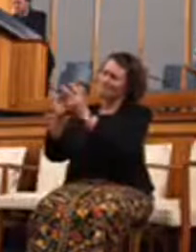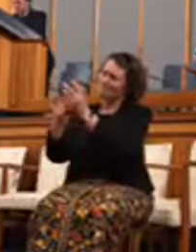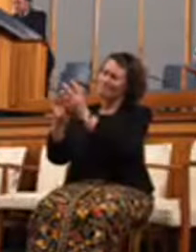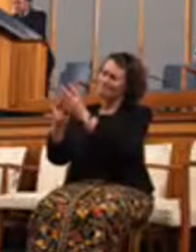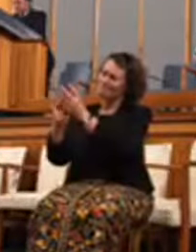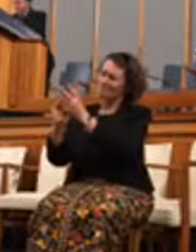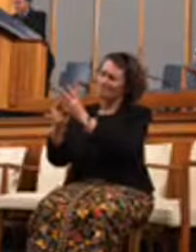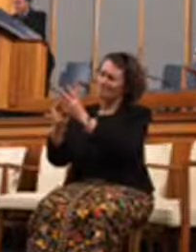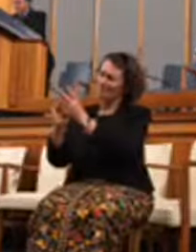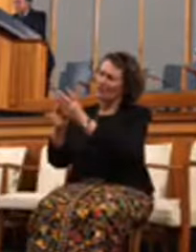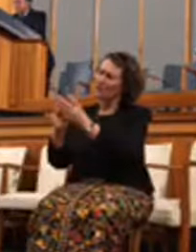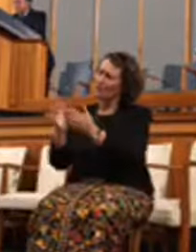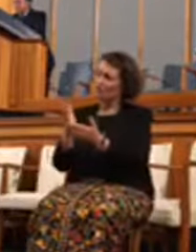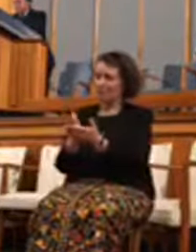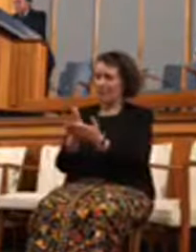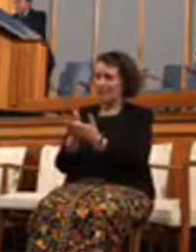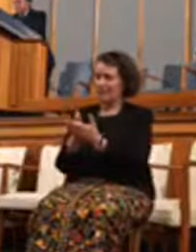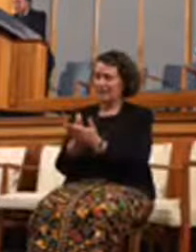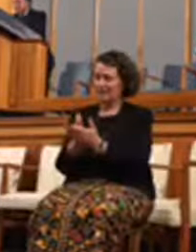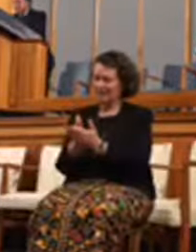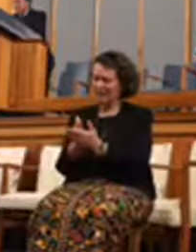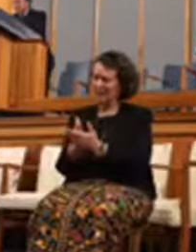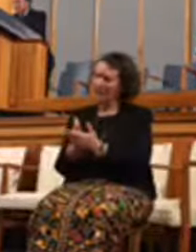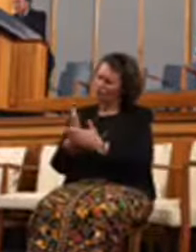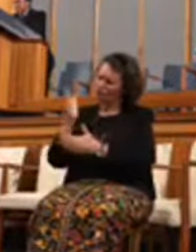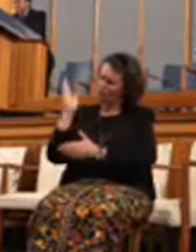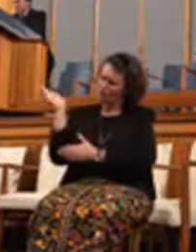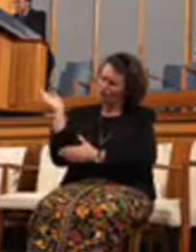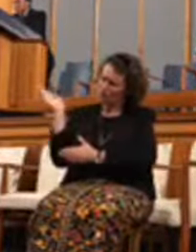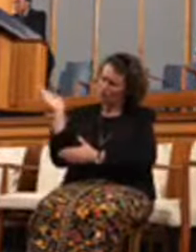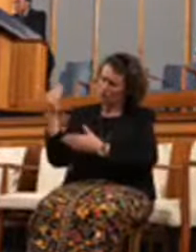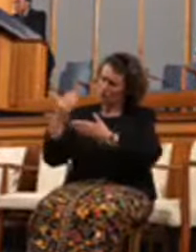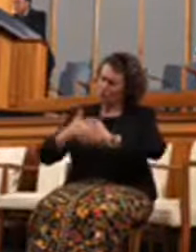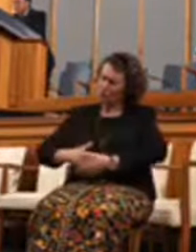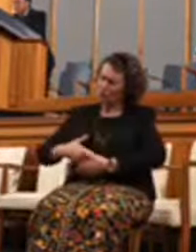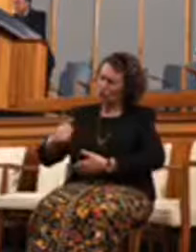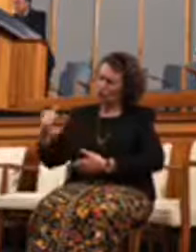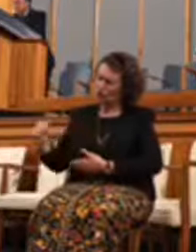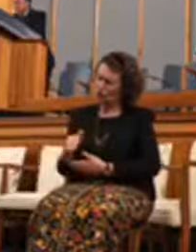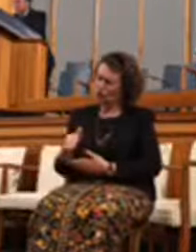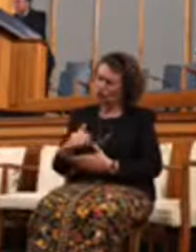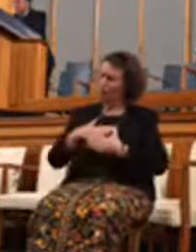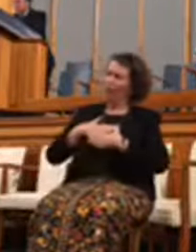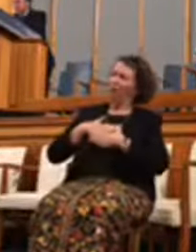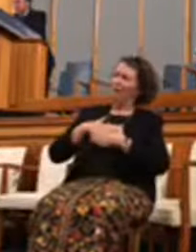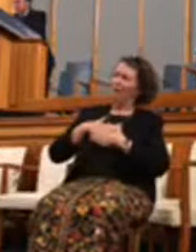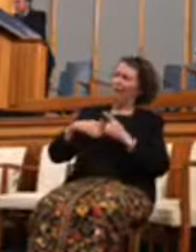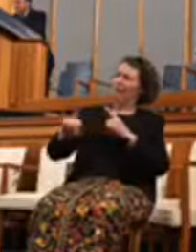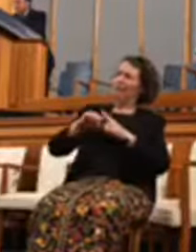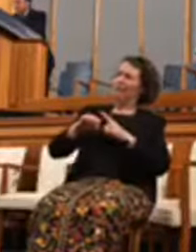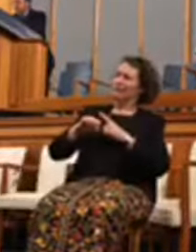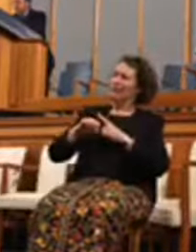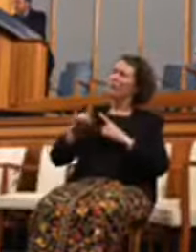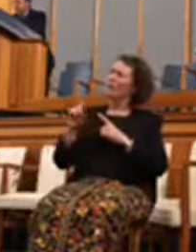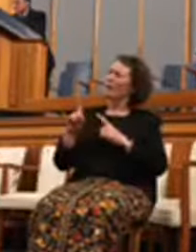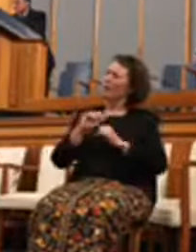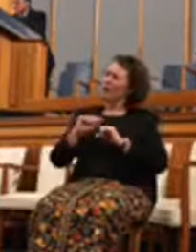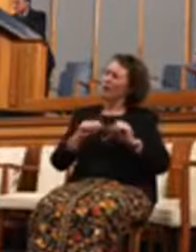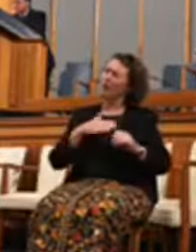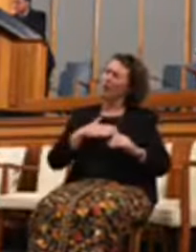know, unless there is the hammer of Thy word to break our rocky